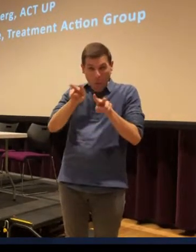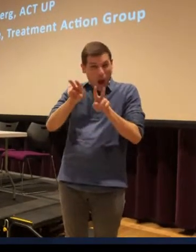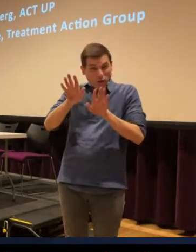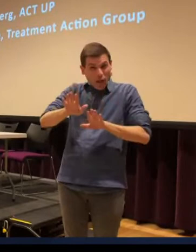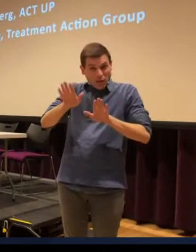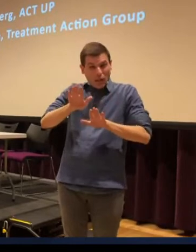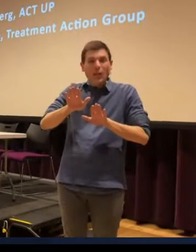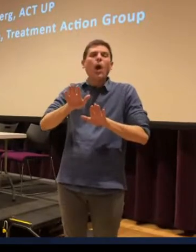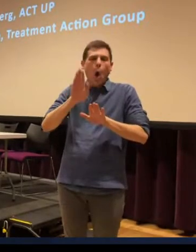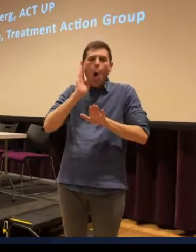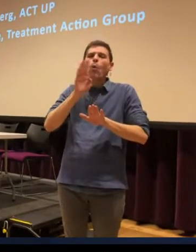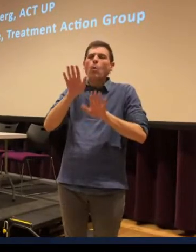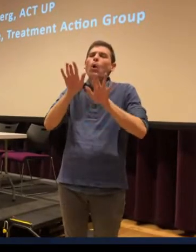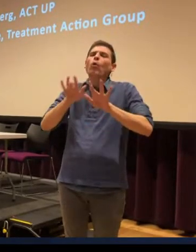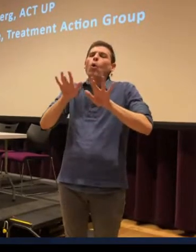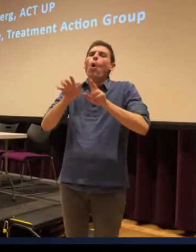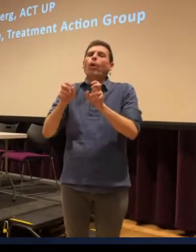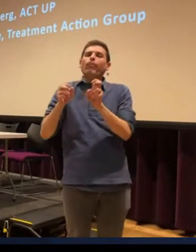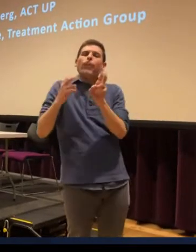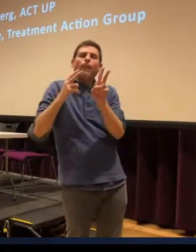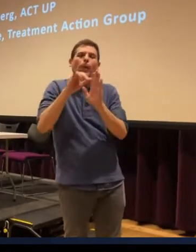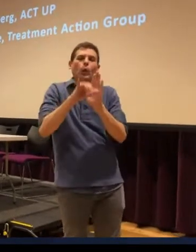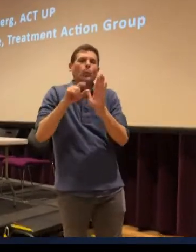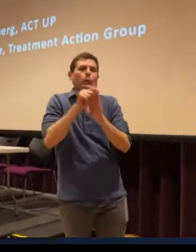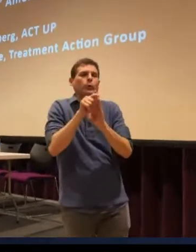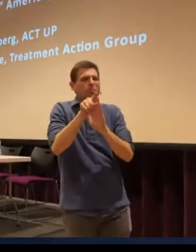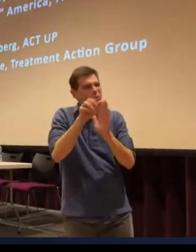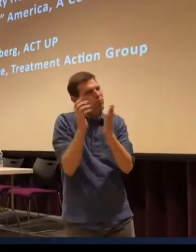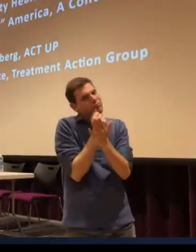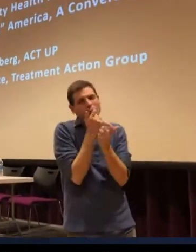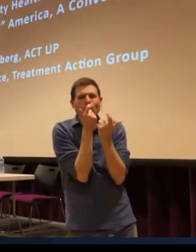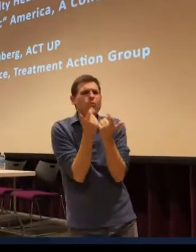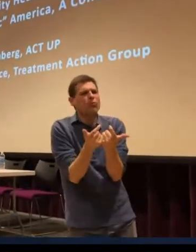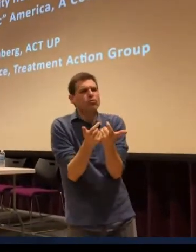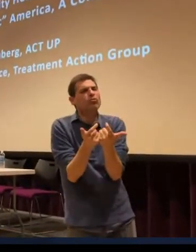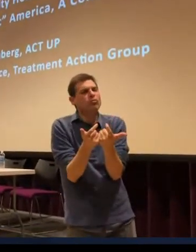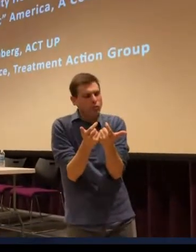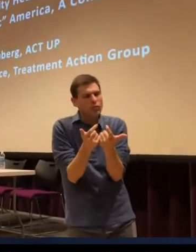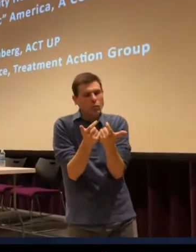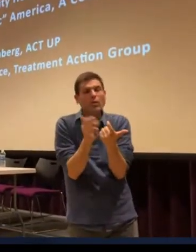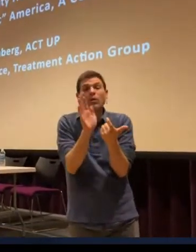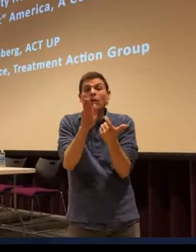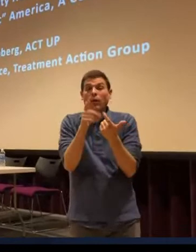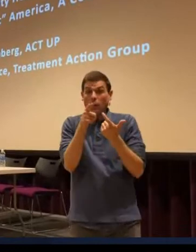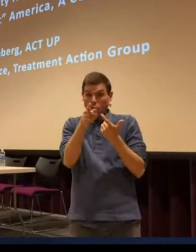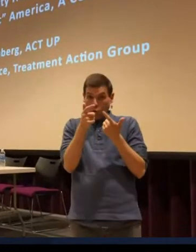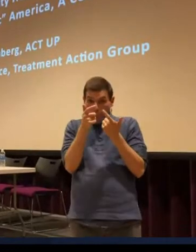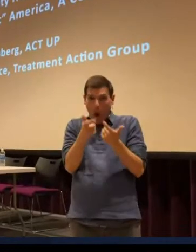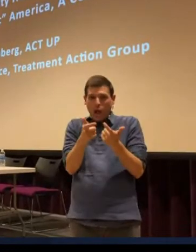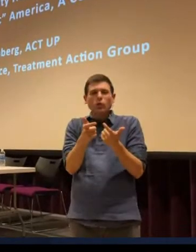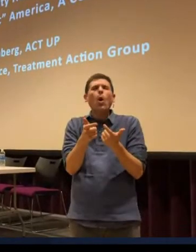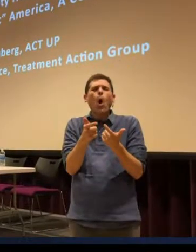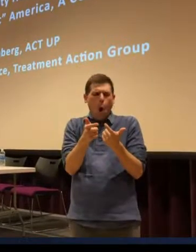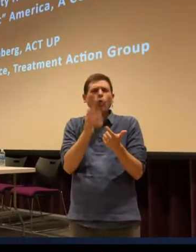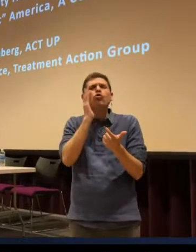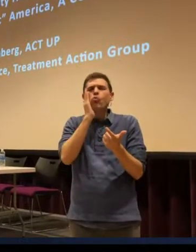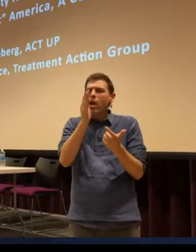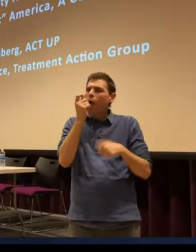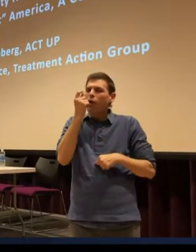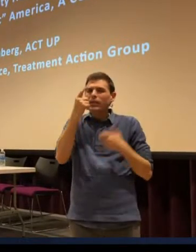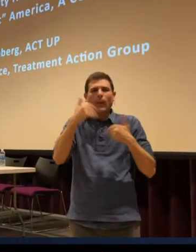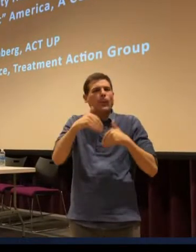you can always go back to our YouTube channels and watch. And definitely understand that Black trans